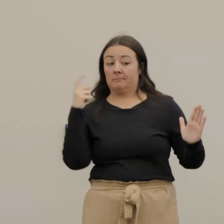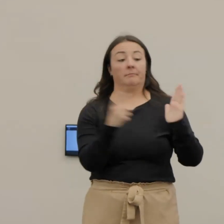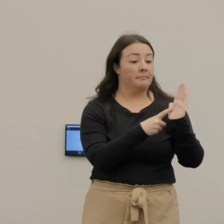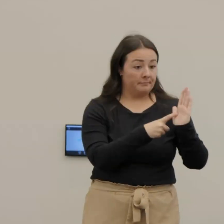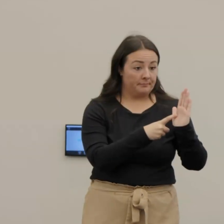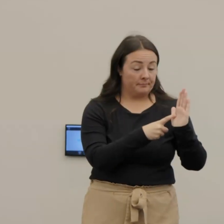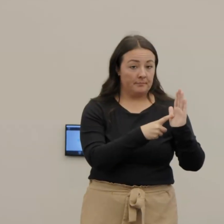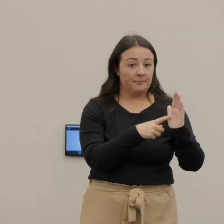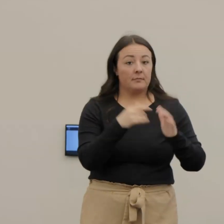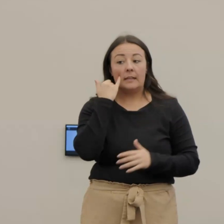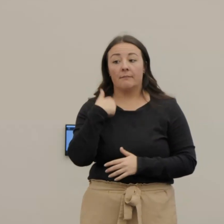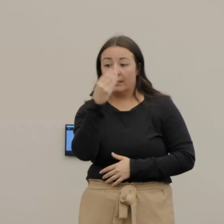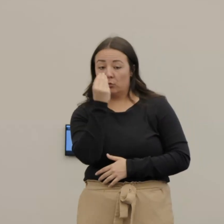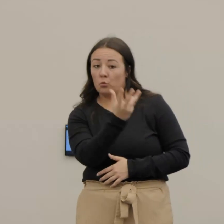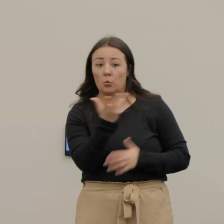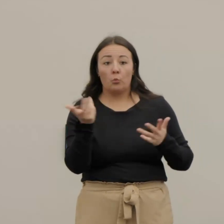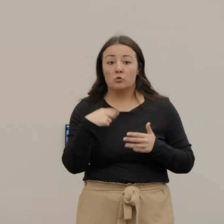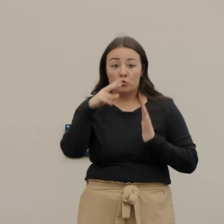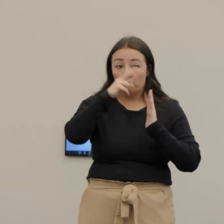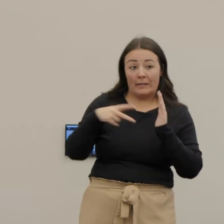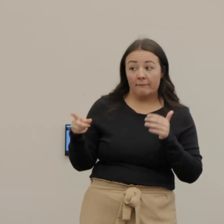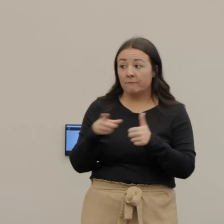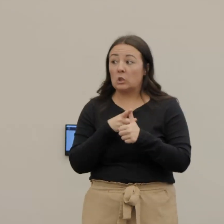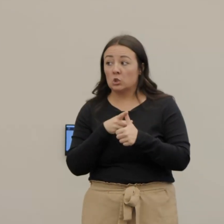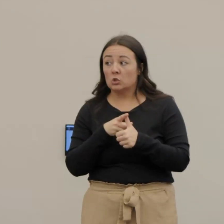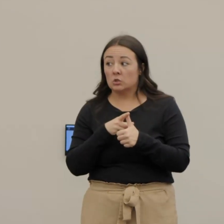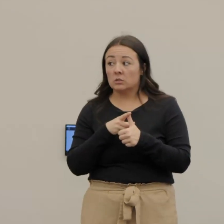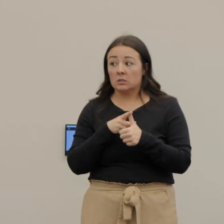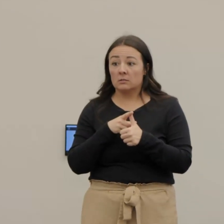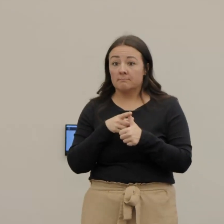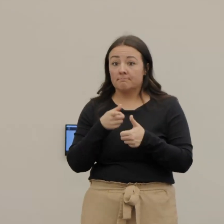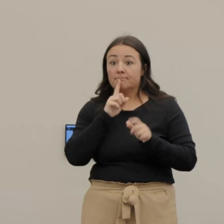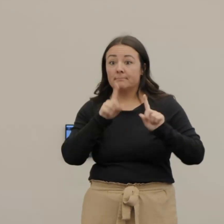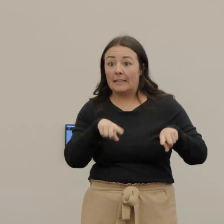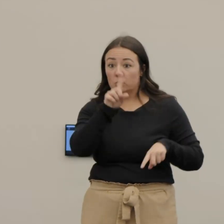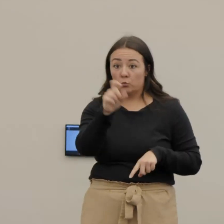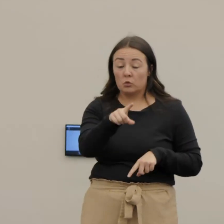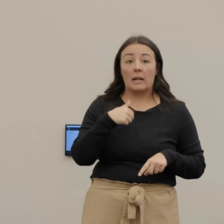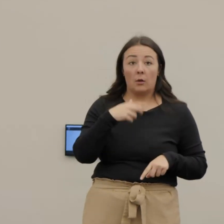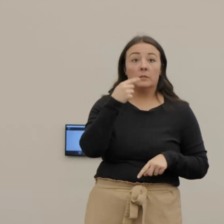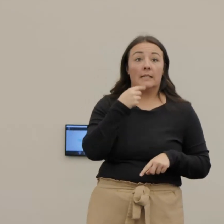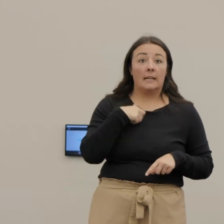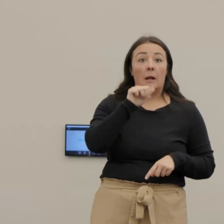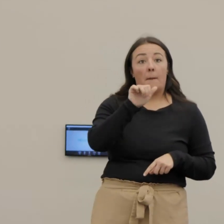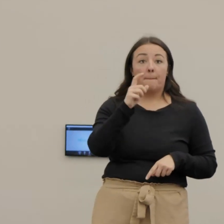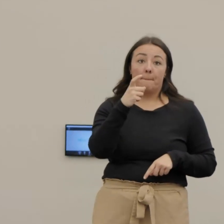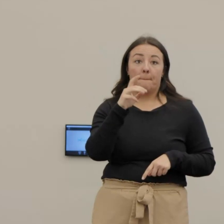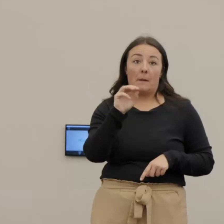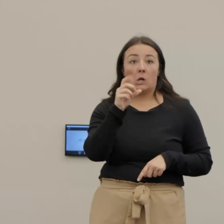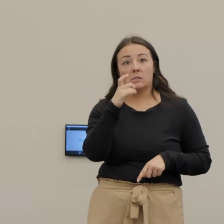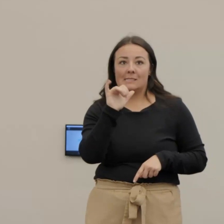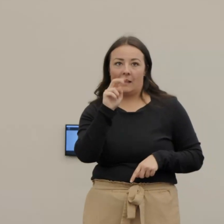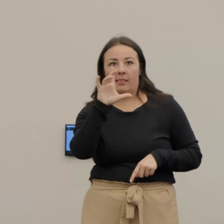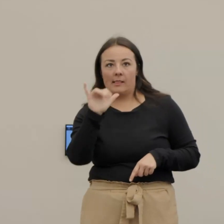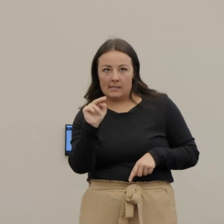If I were to tell you, what did you read first, and answer that question, I would read amoxicillin 500 milligrams, and